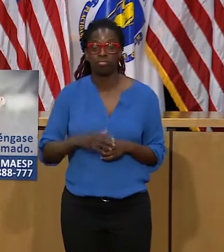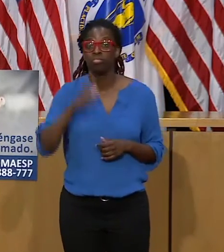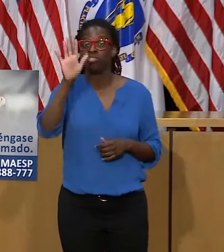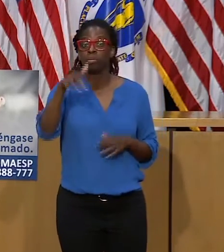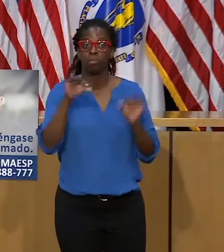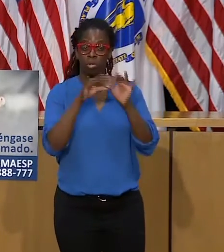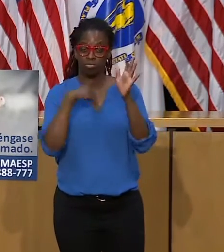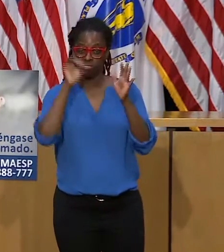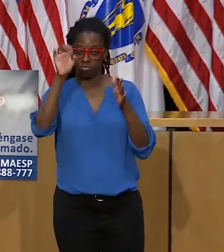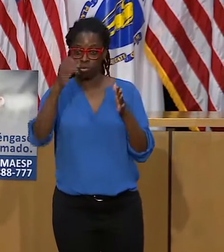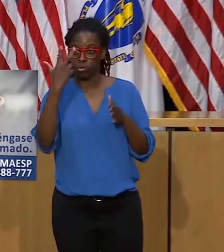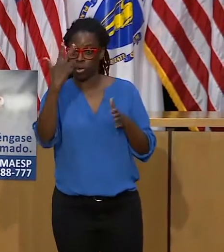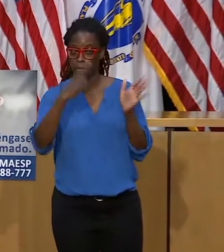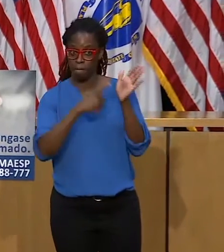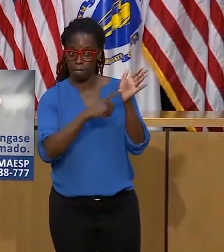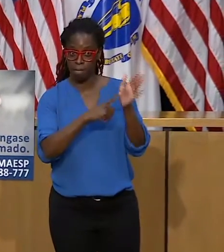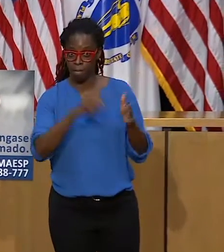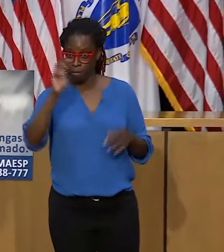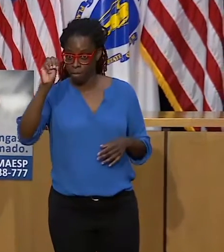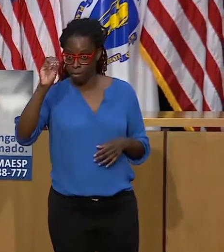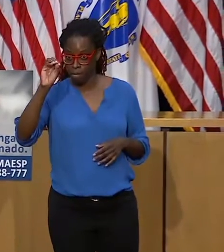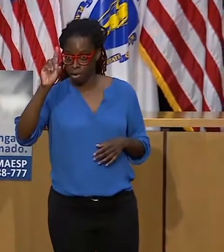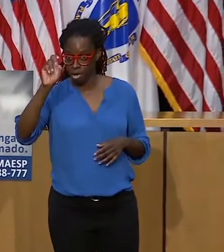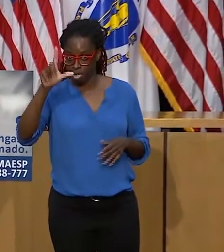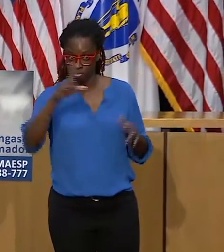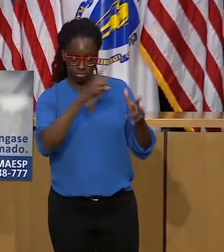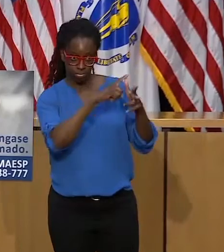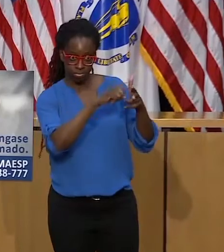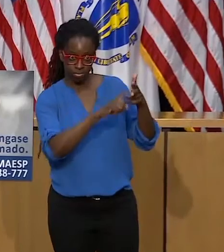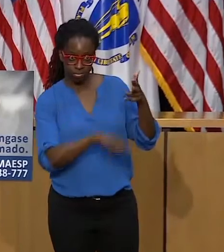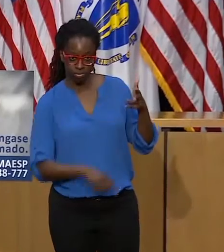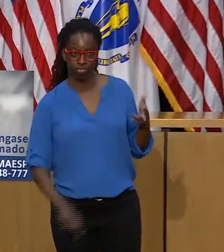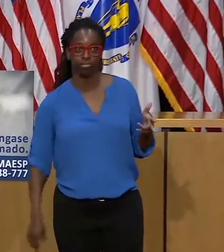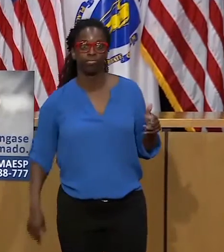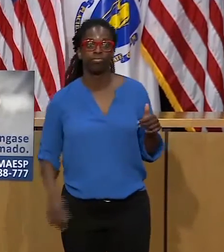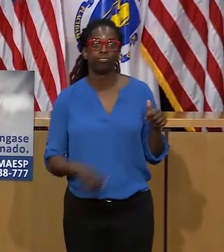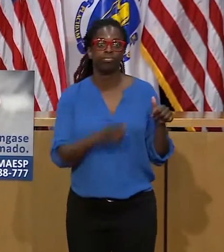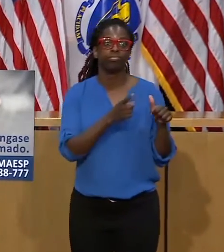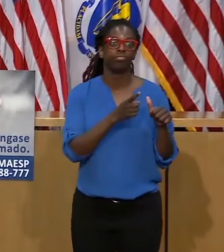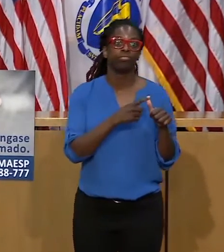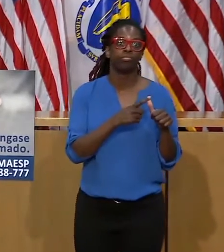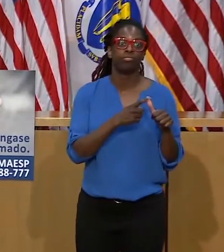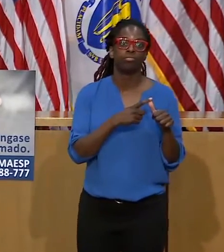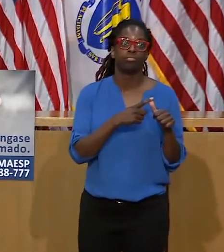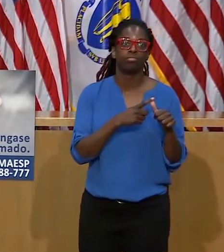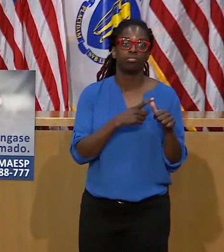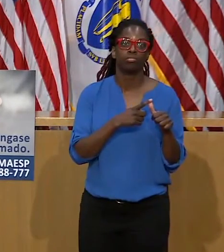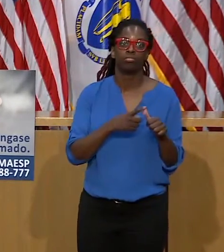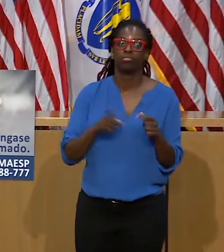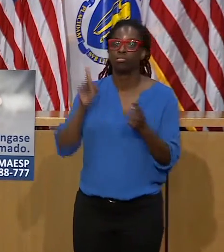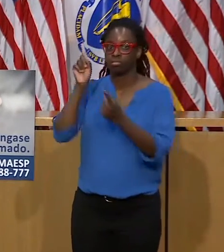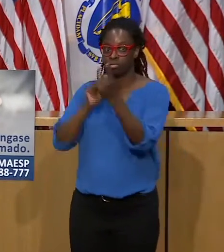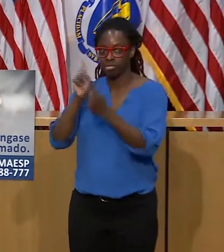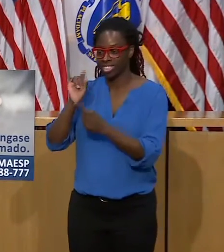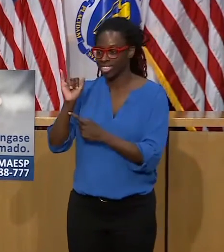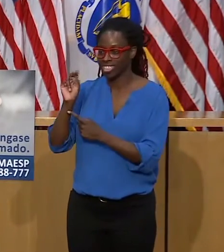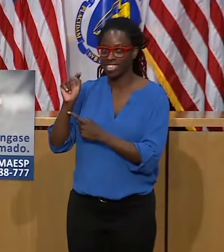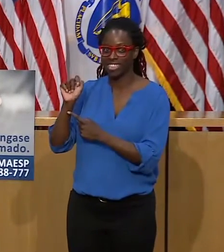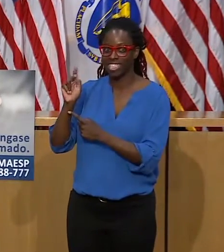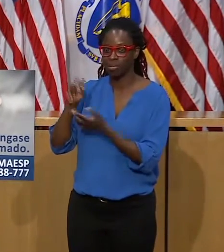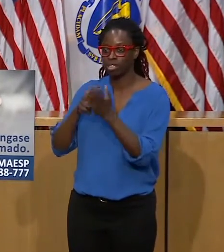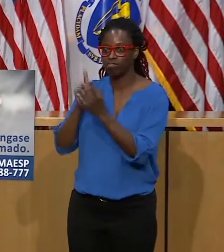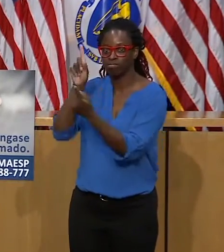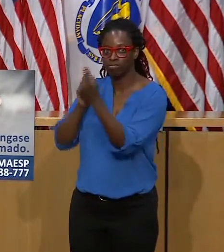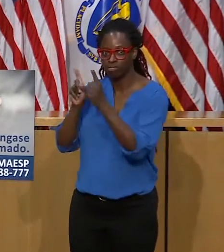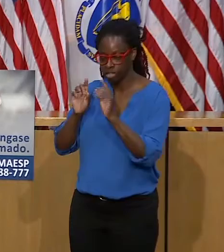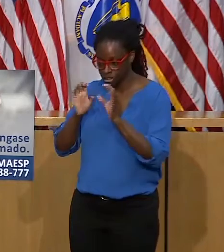in detail today, is the in-person model. Students return to school in buildings, but schedules, classrooms, and